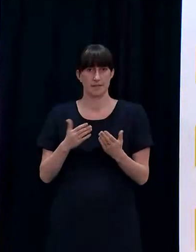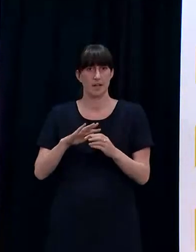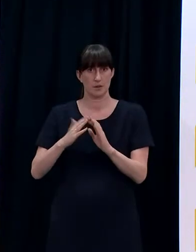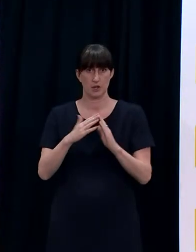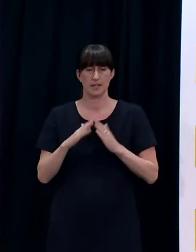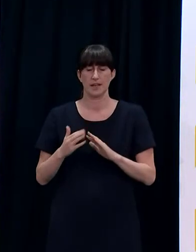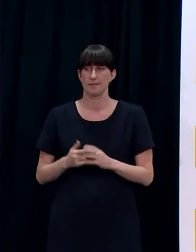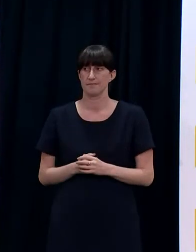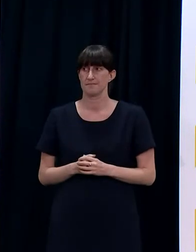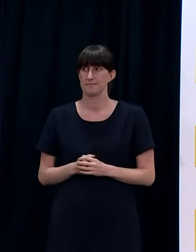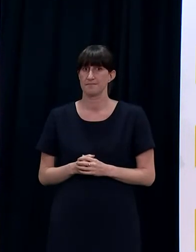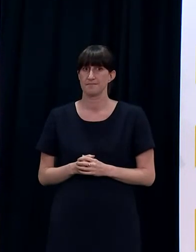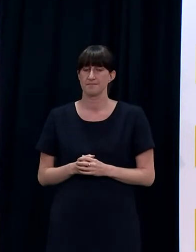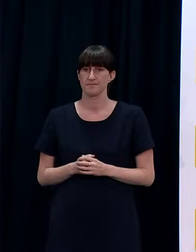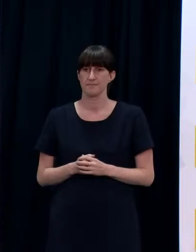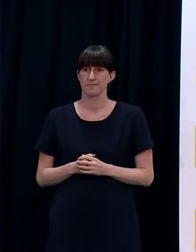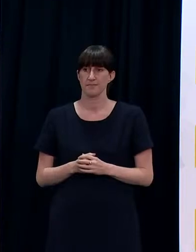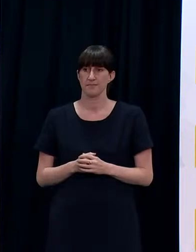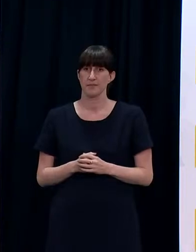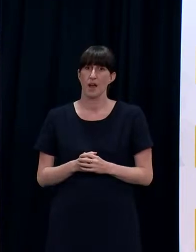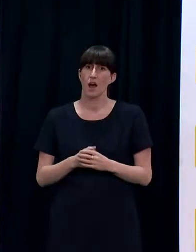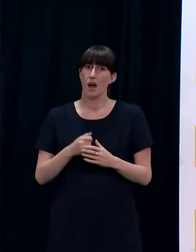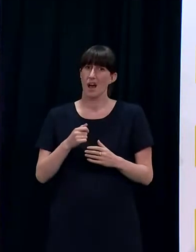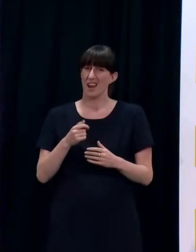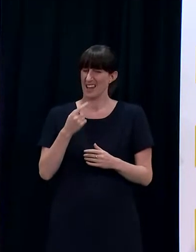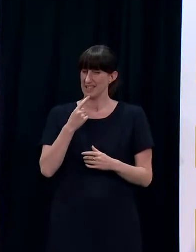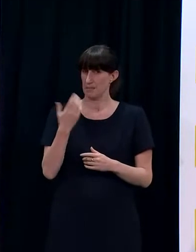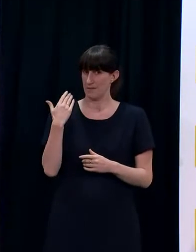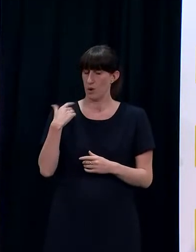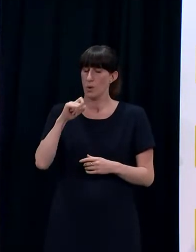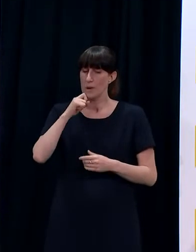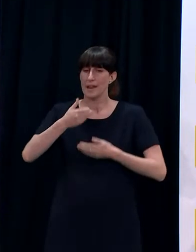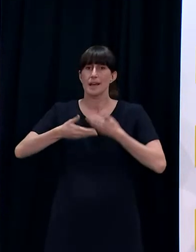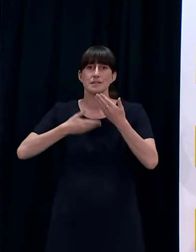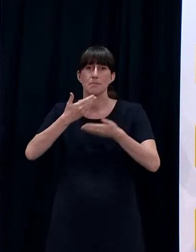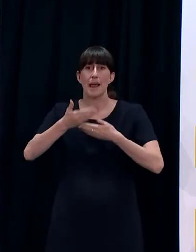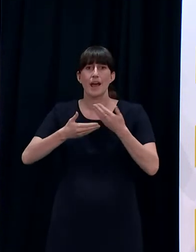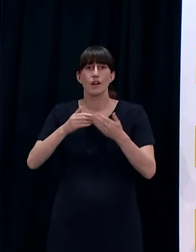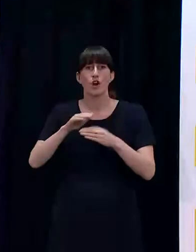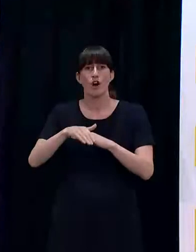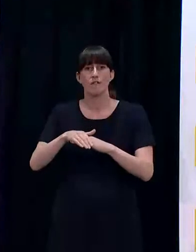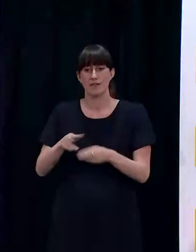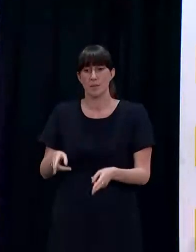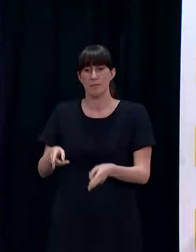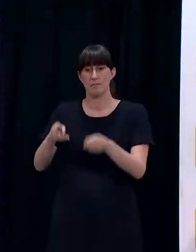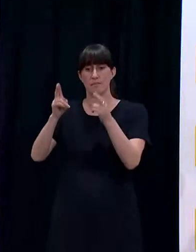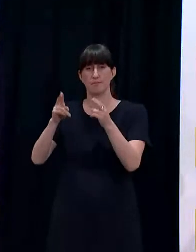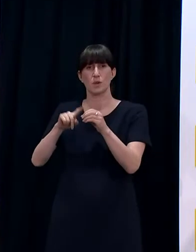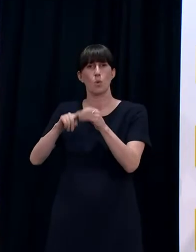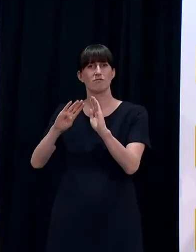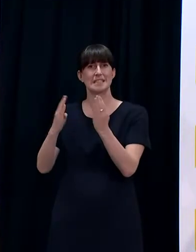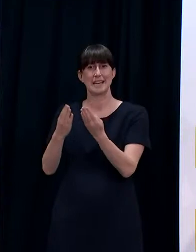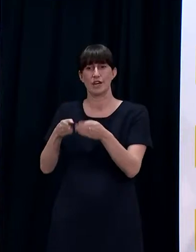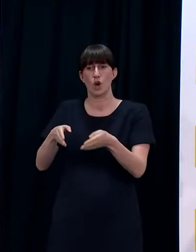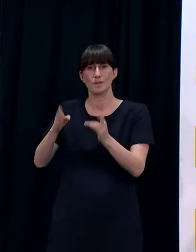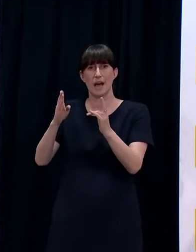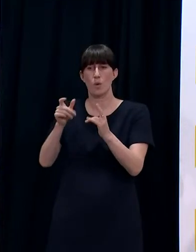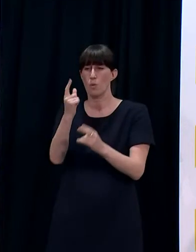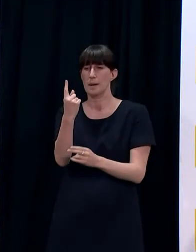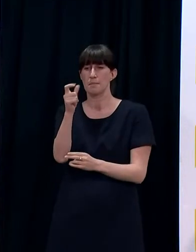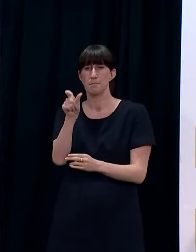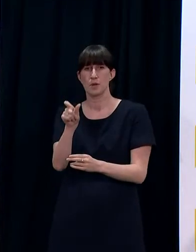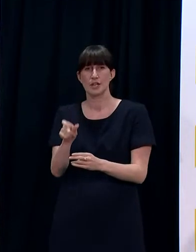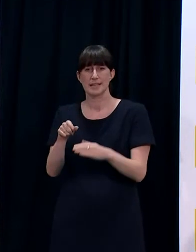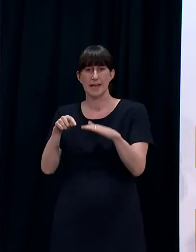offer some timeline and further explanations around the abscondee, and then do a little bit of